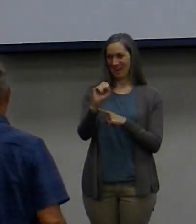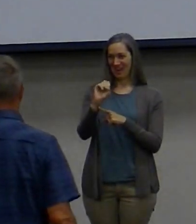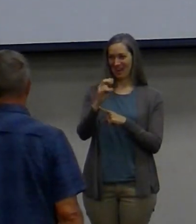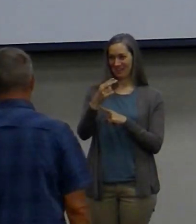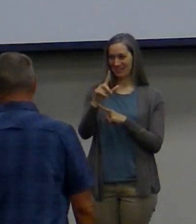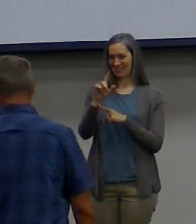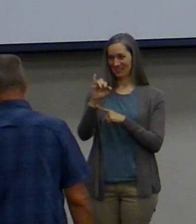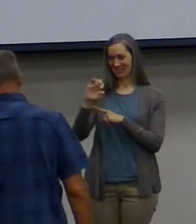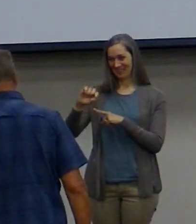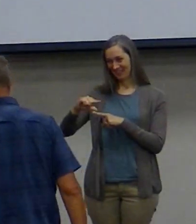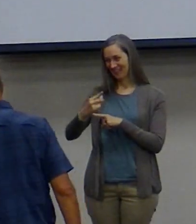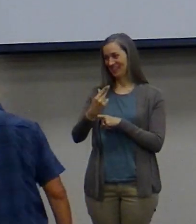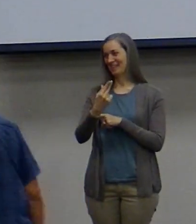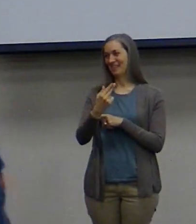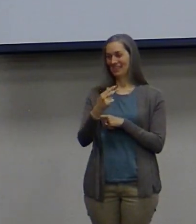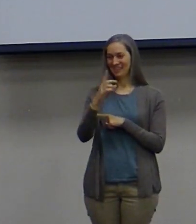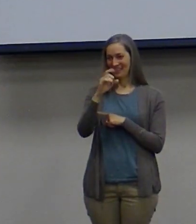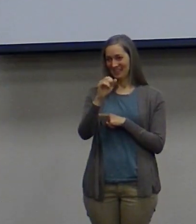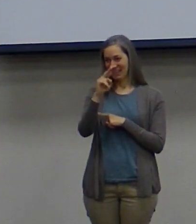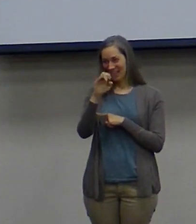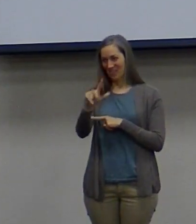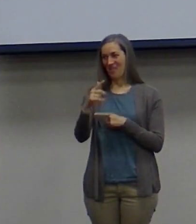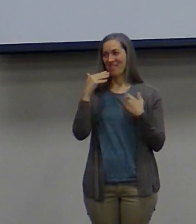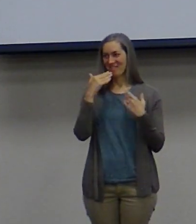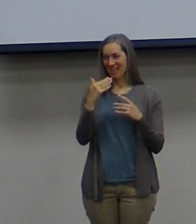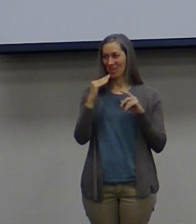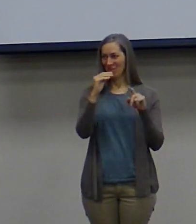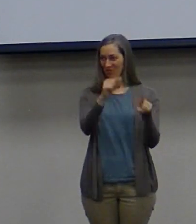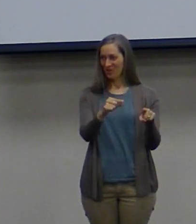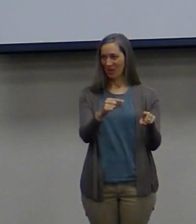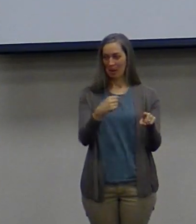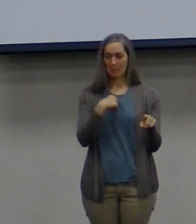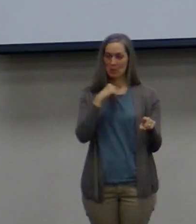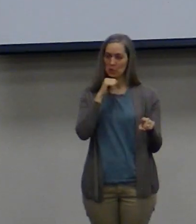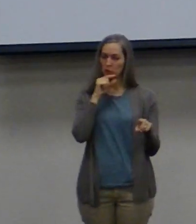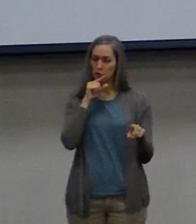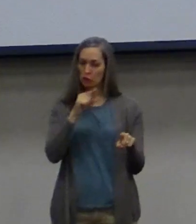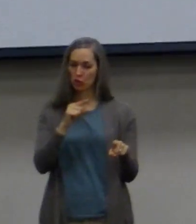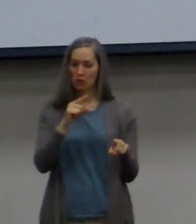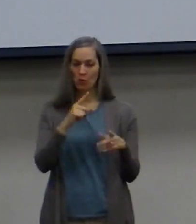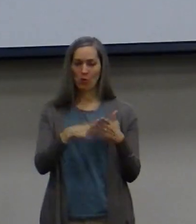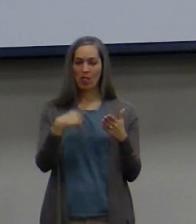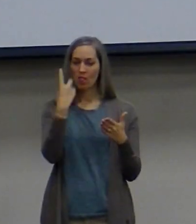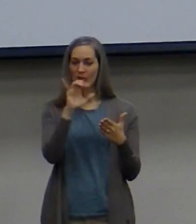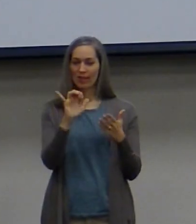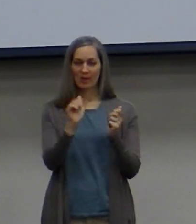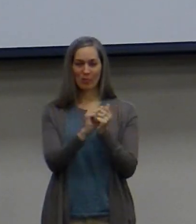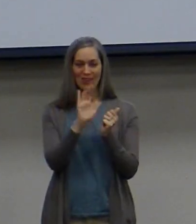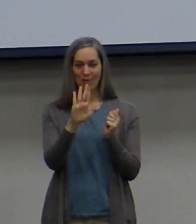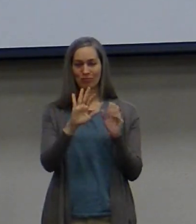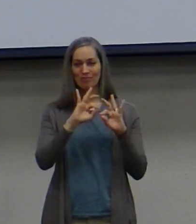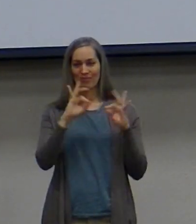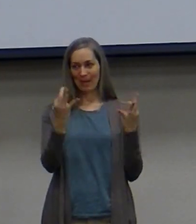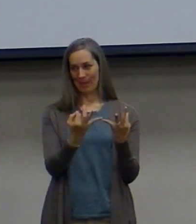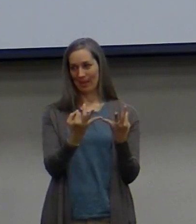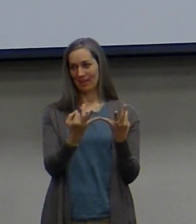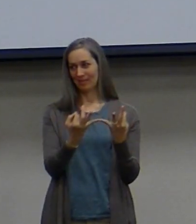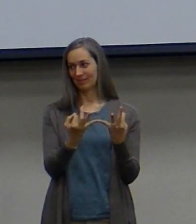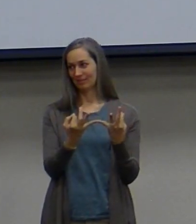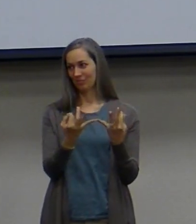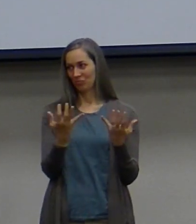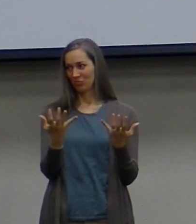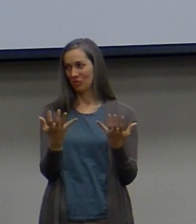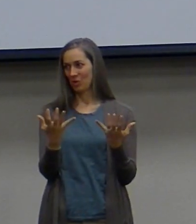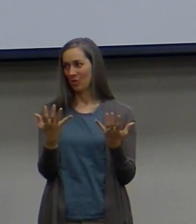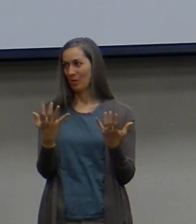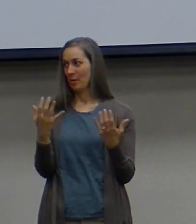Daniel, thank you for going. I'm not sure what that would have ended up like without you guys. So you get the idea that